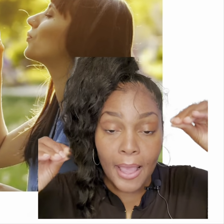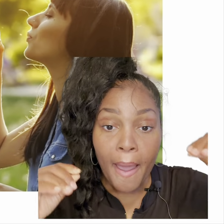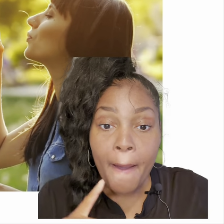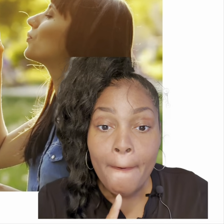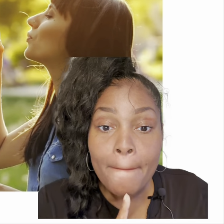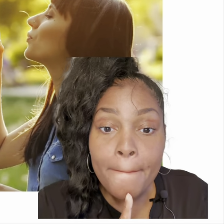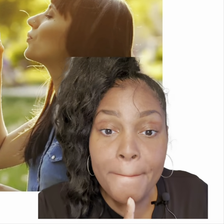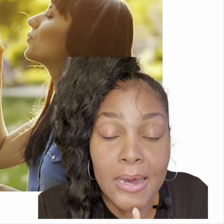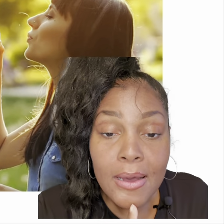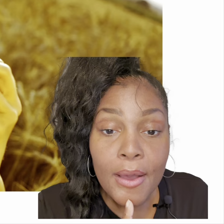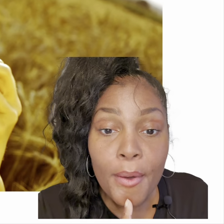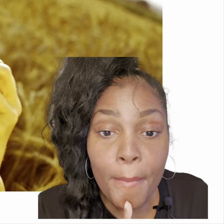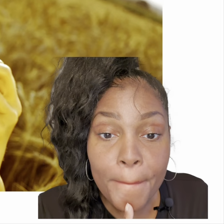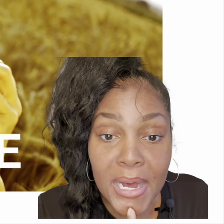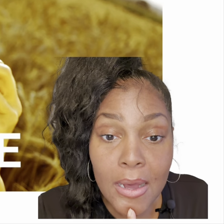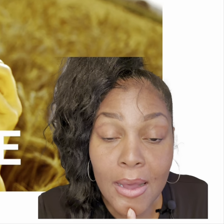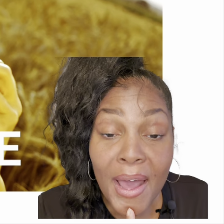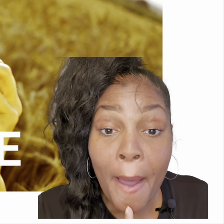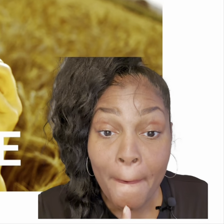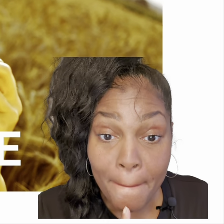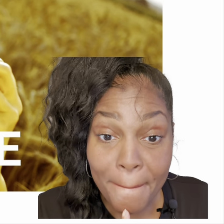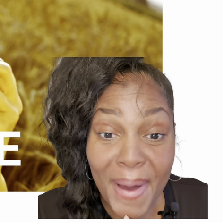Bubbles. B, b,